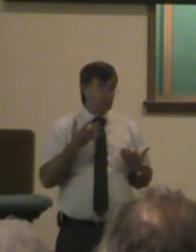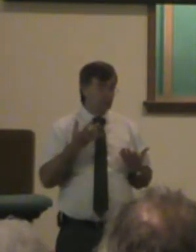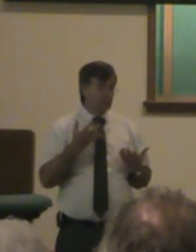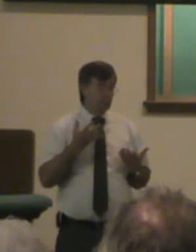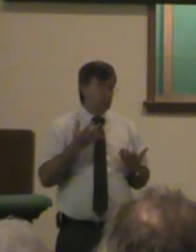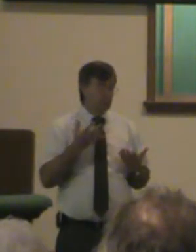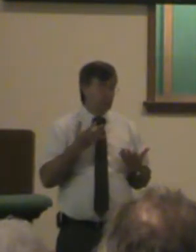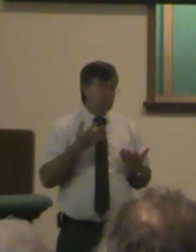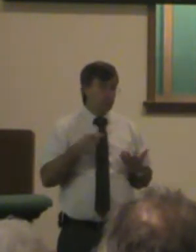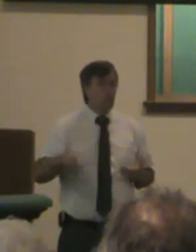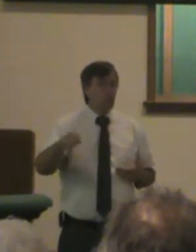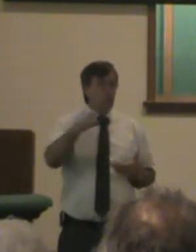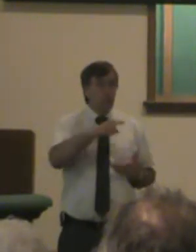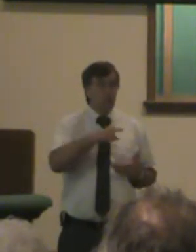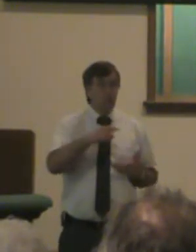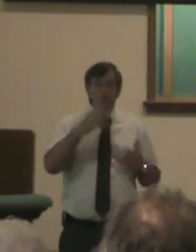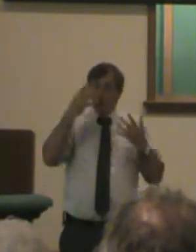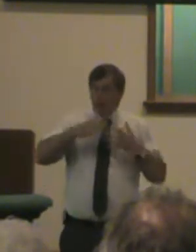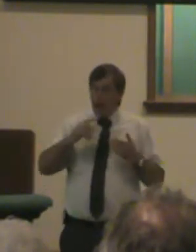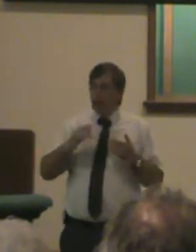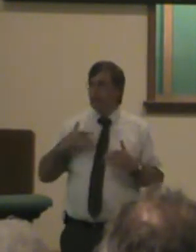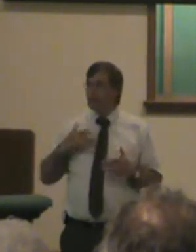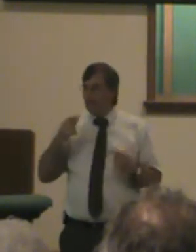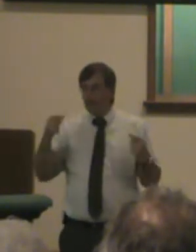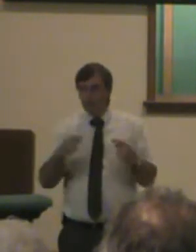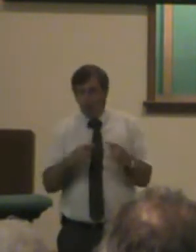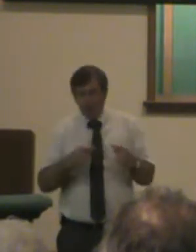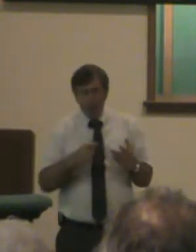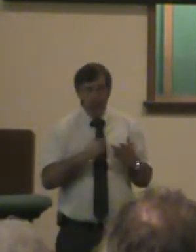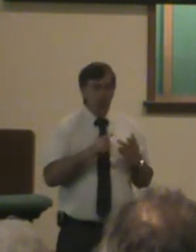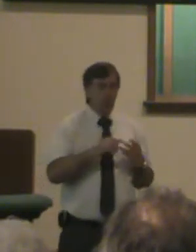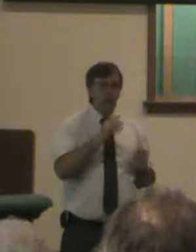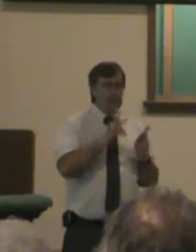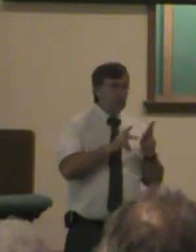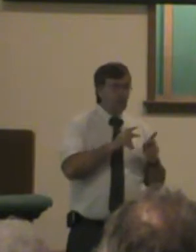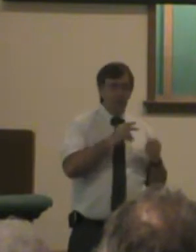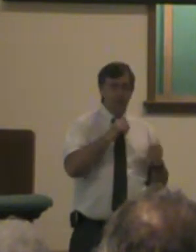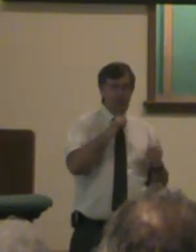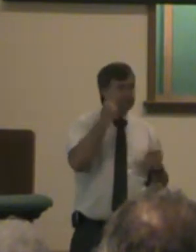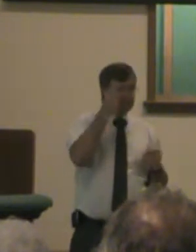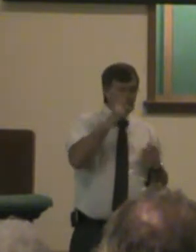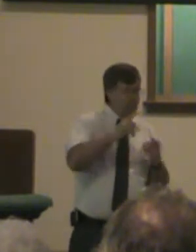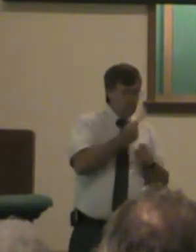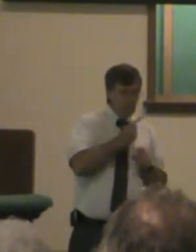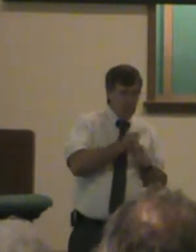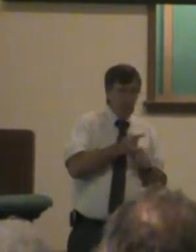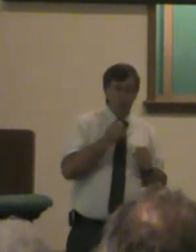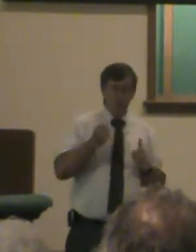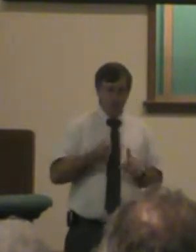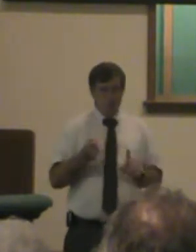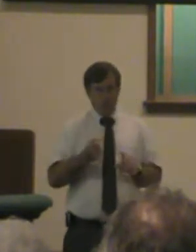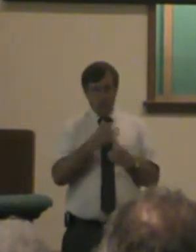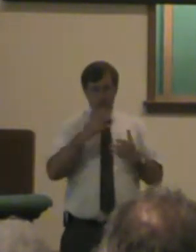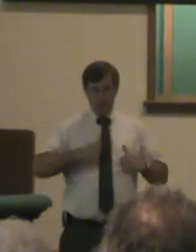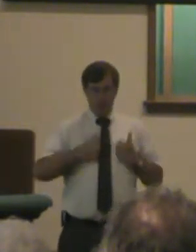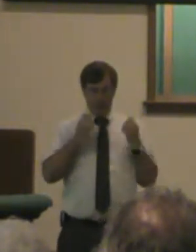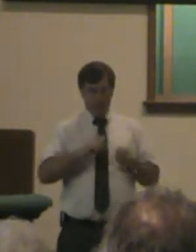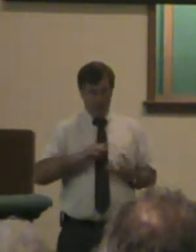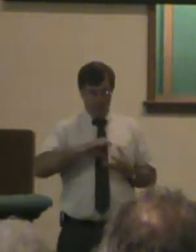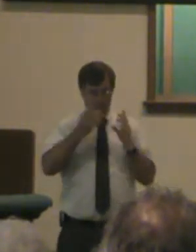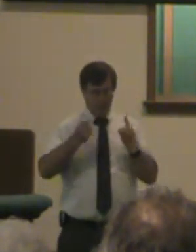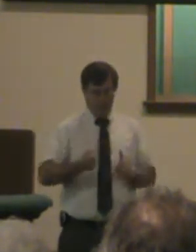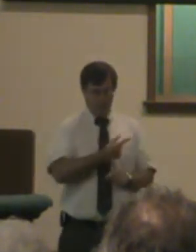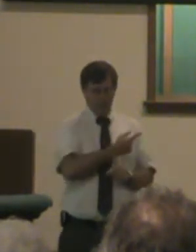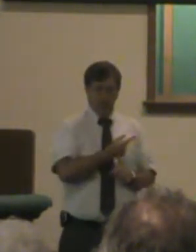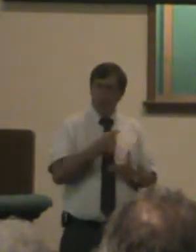You cry when your feelings are hurt. You cry when someone has not understood you properly. You cry when things go off in your life. What is it that makes